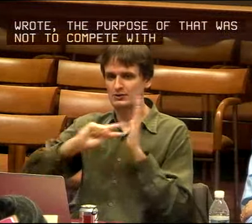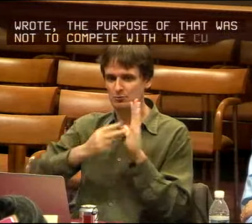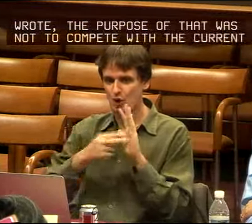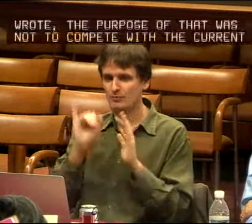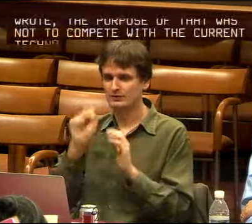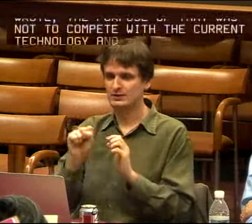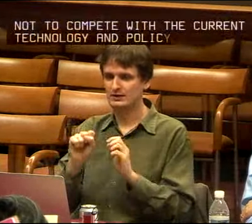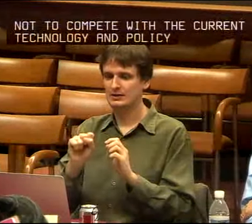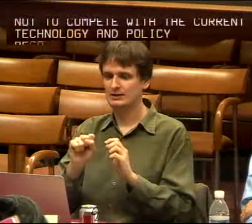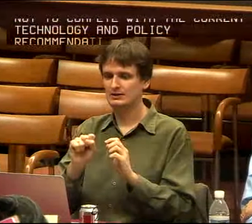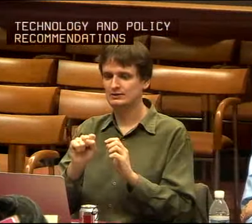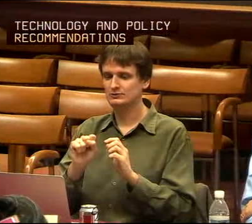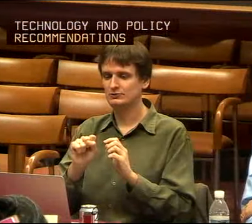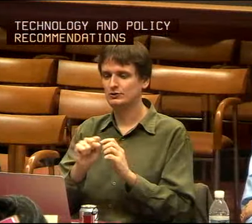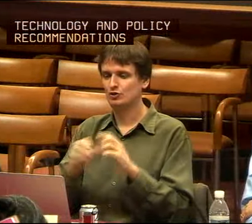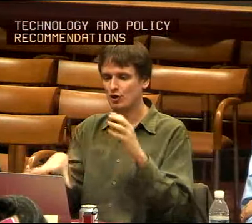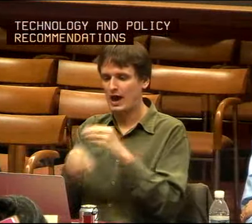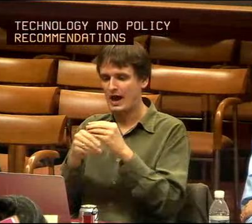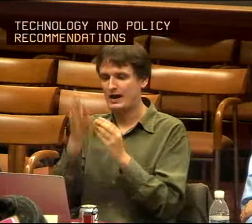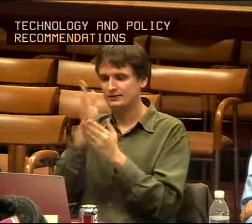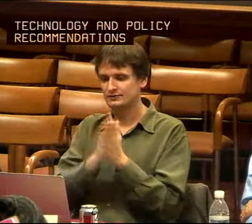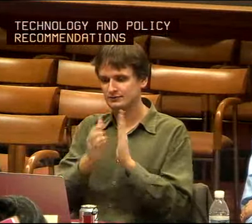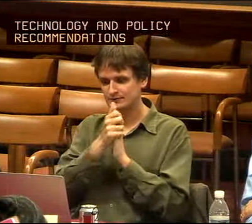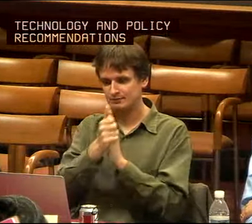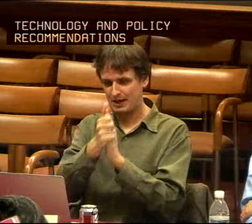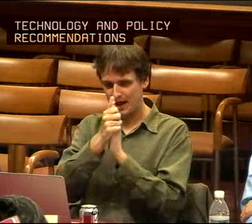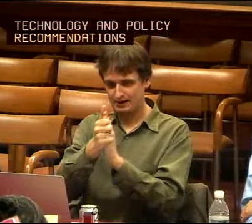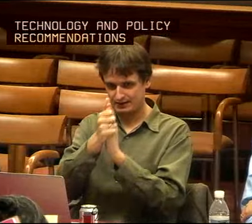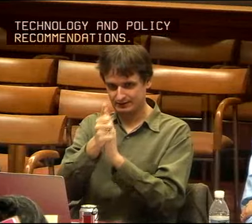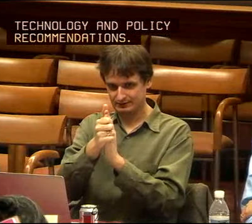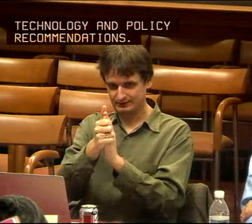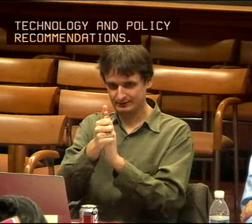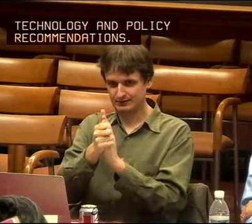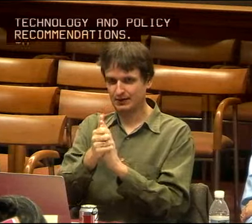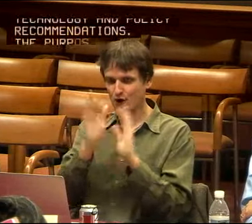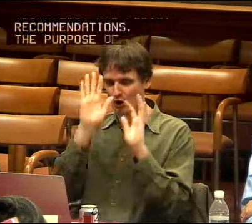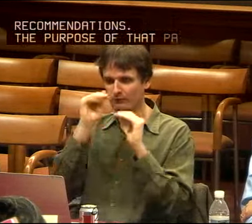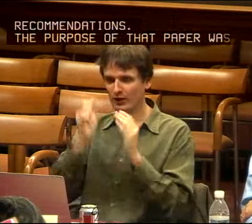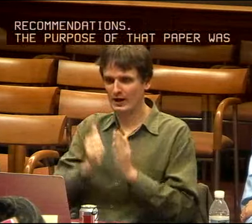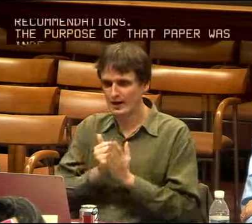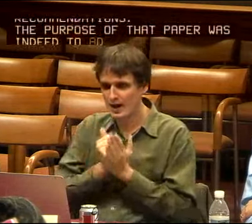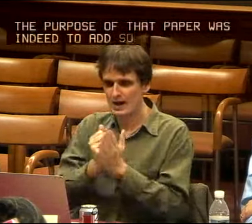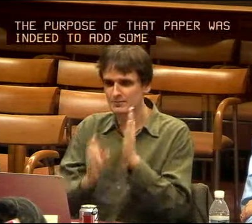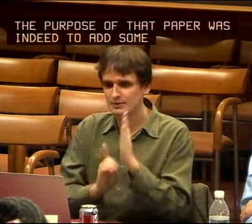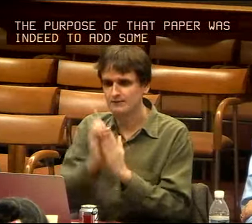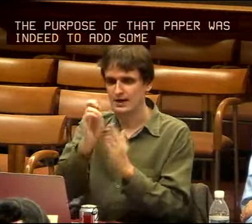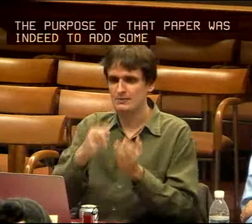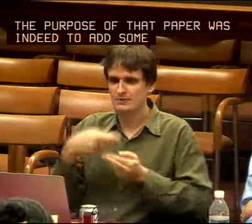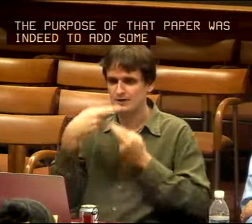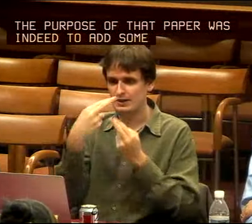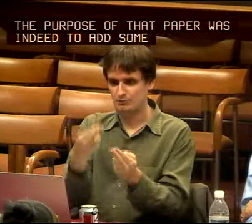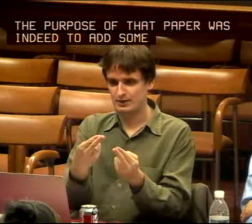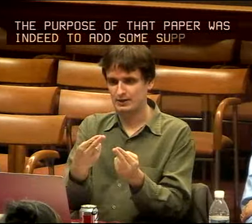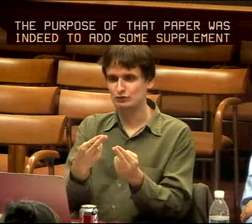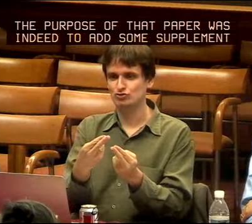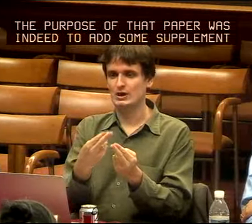The purpose of that paper was indeed to add some supplements that hopefully would develop